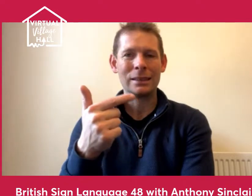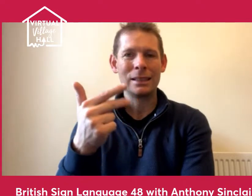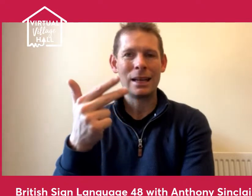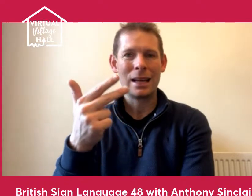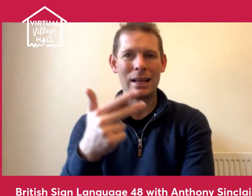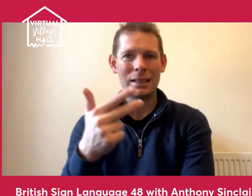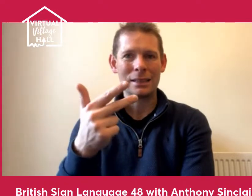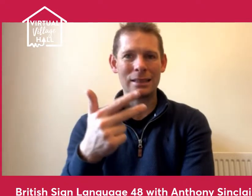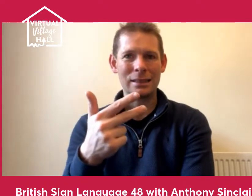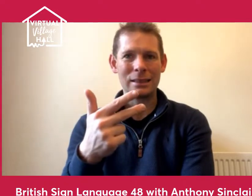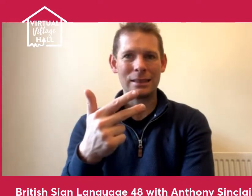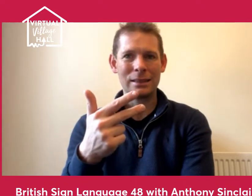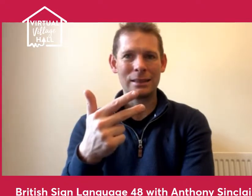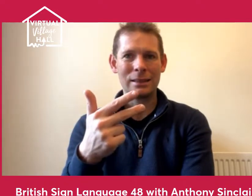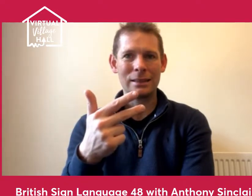17, 18,